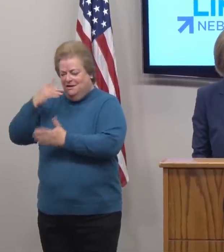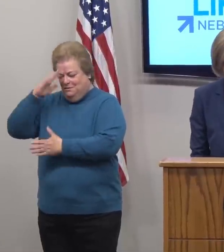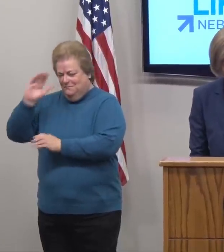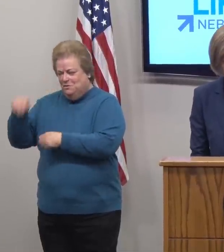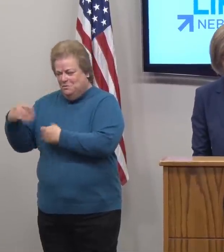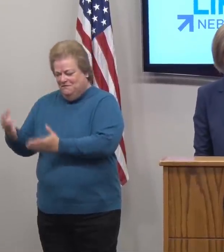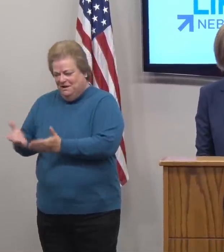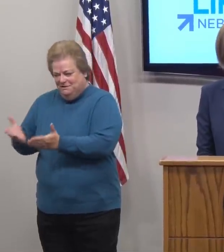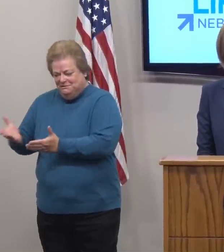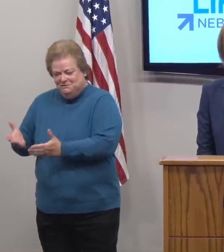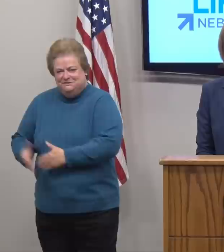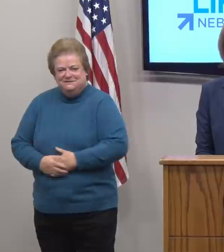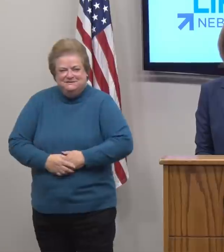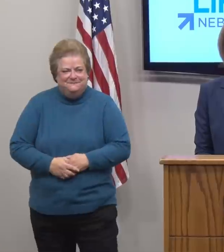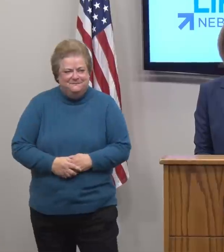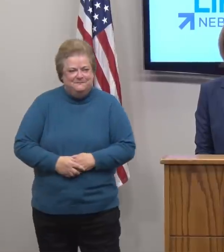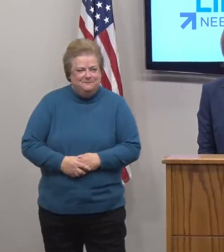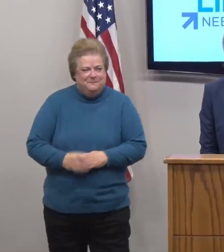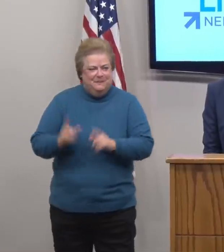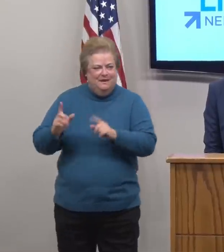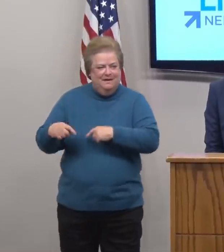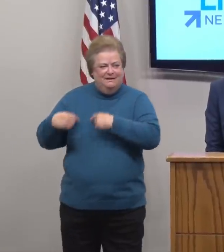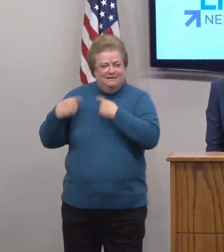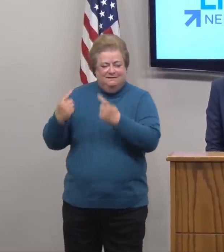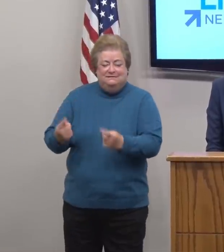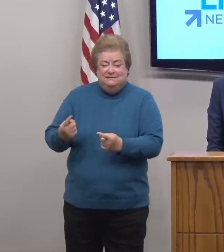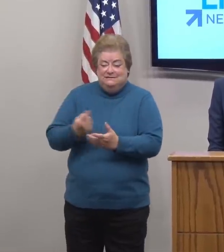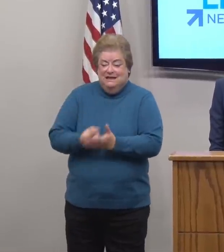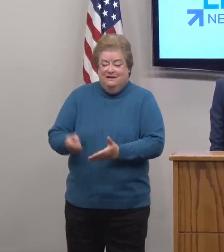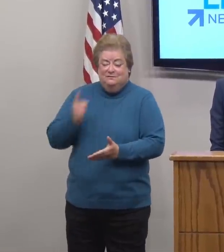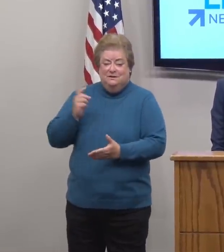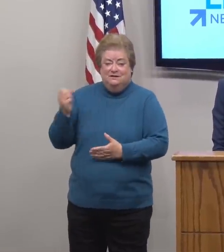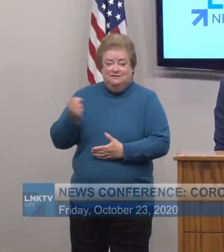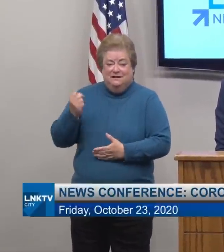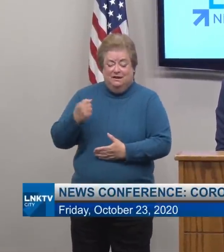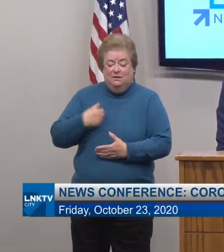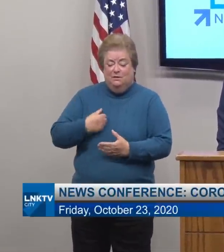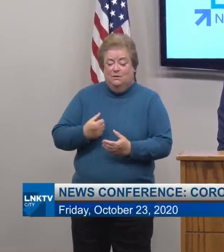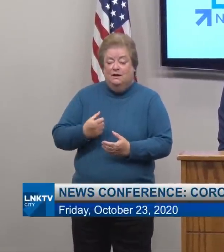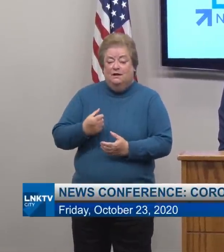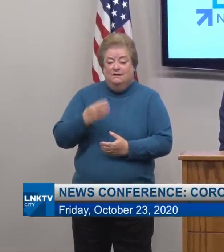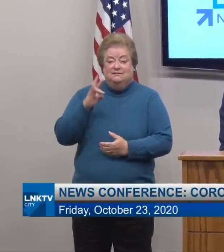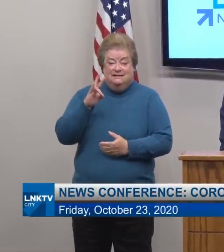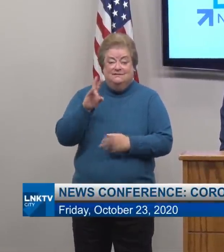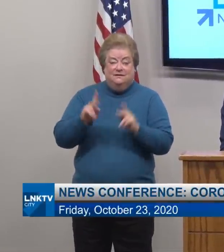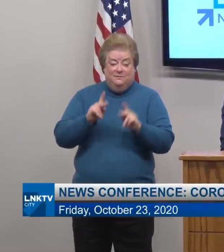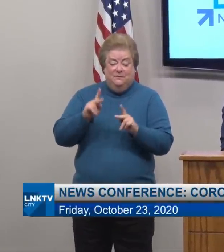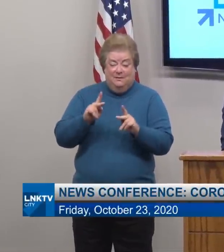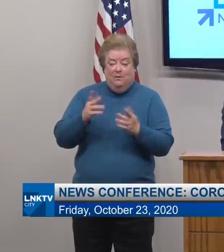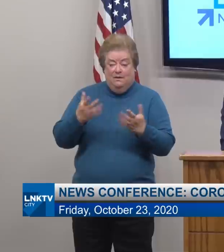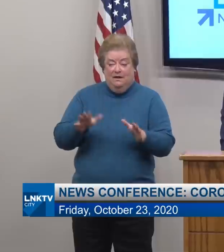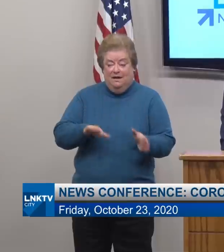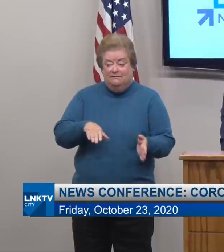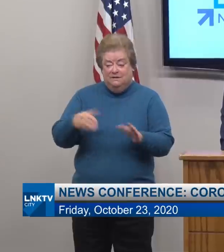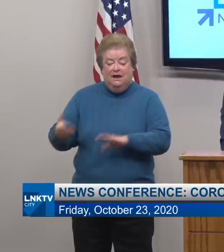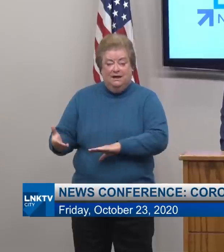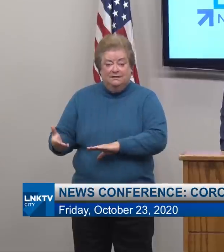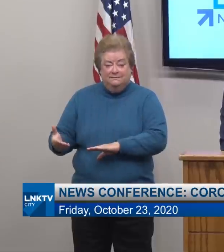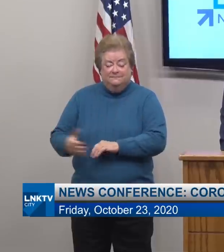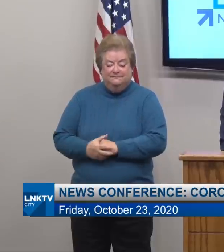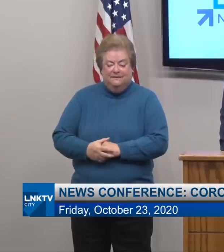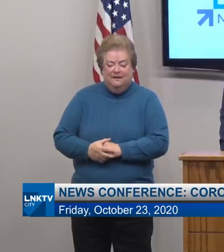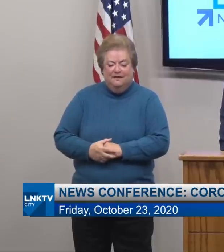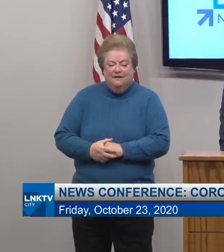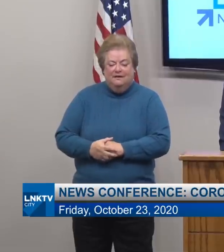services since last saturday we have lost seven community members to covet 19. the